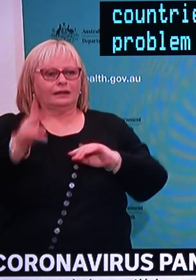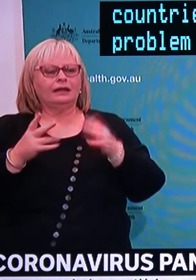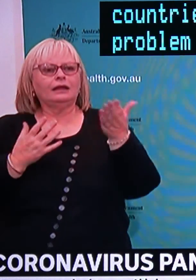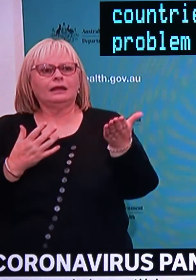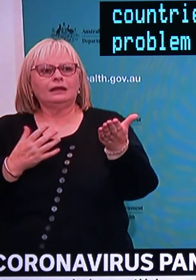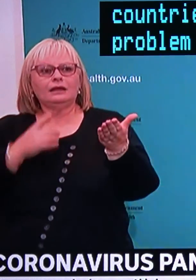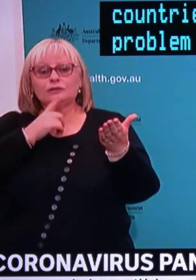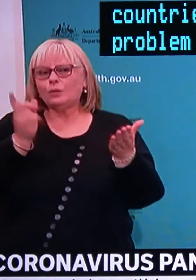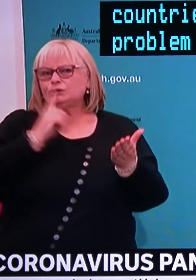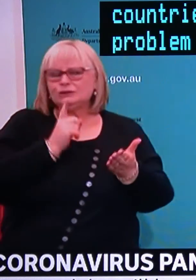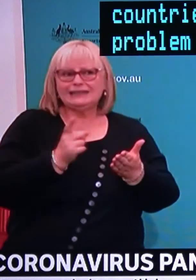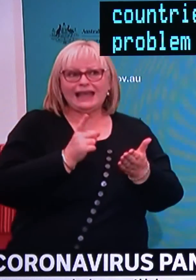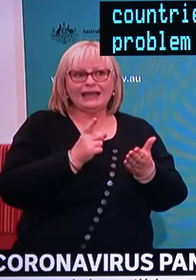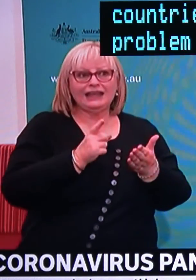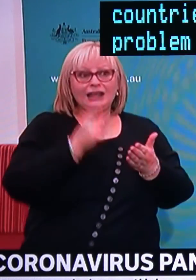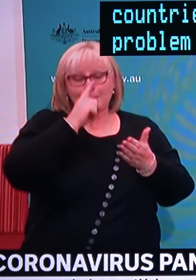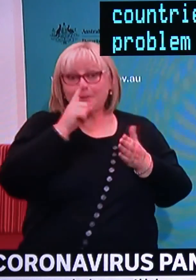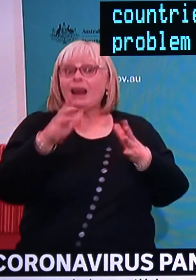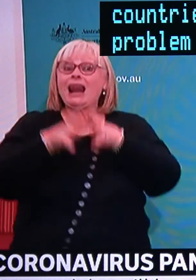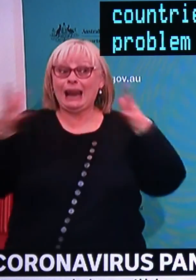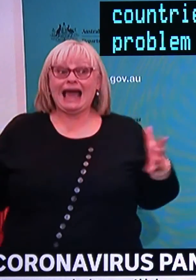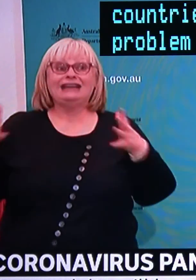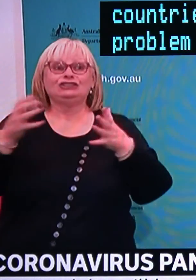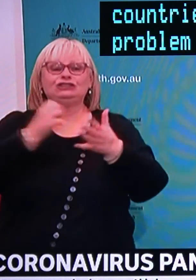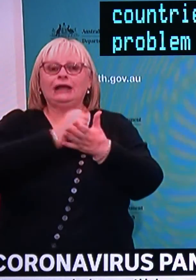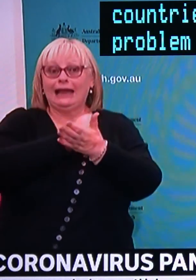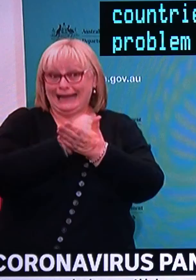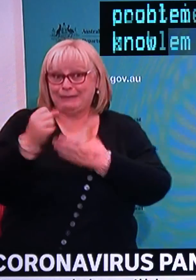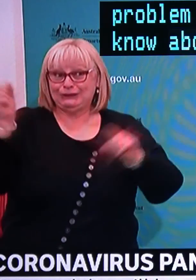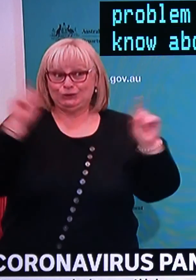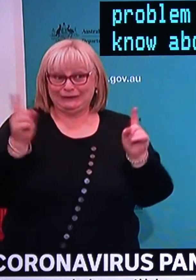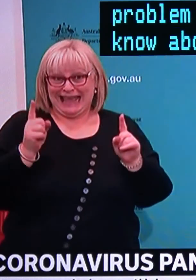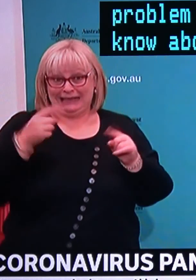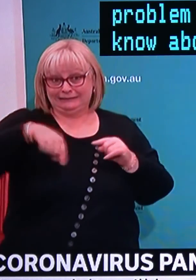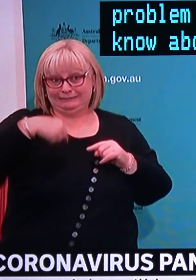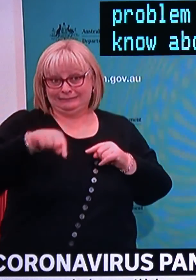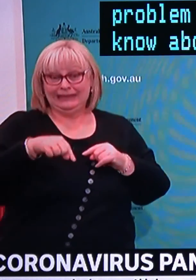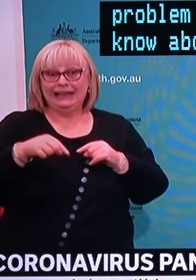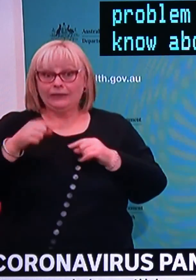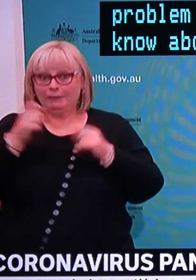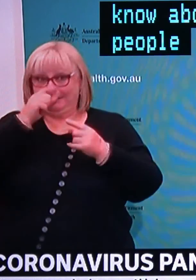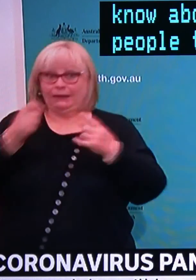then for people who were seen gathering in very large numbers at beaches, parks, shopping centres over the course of Don't.